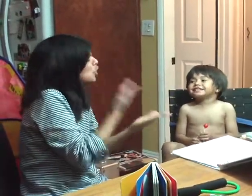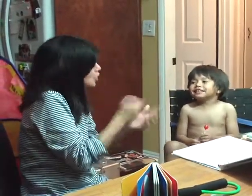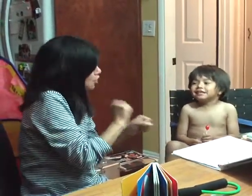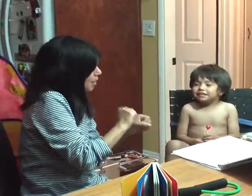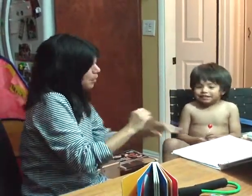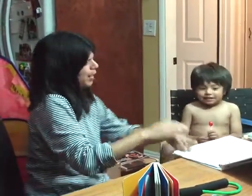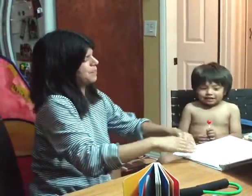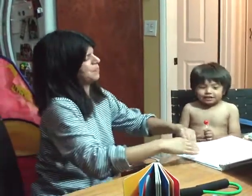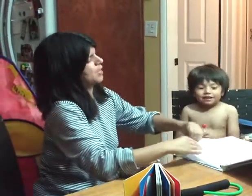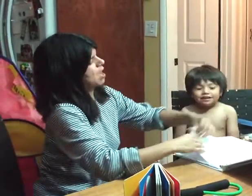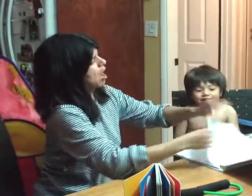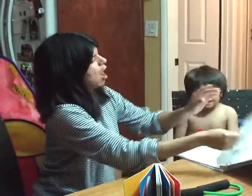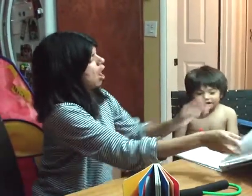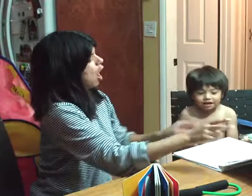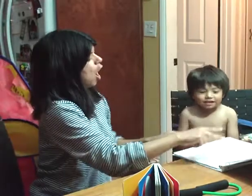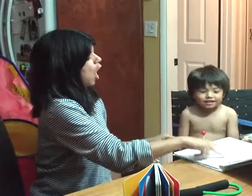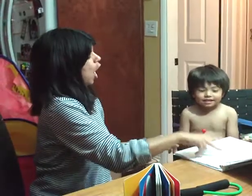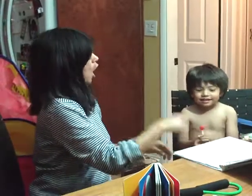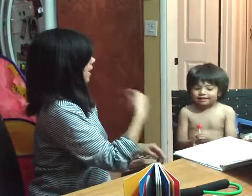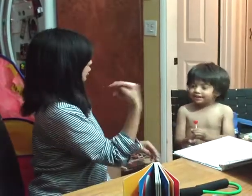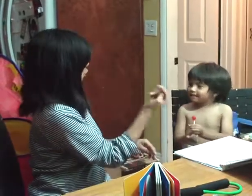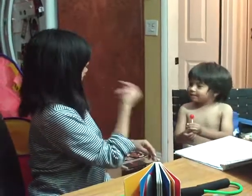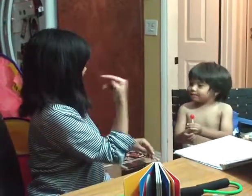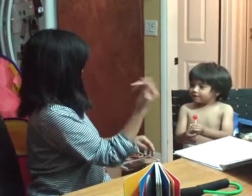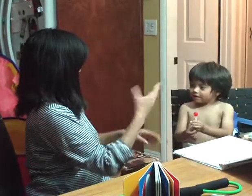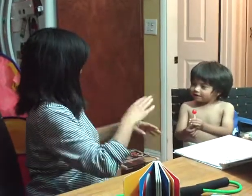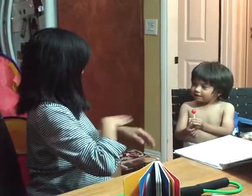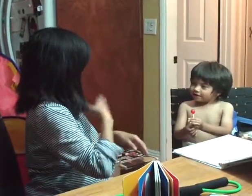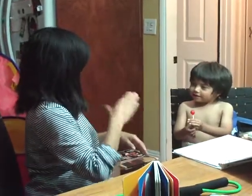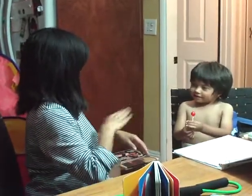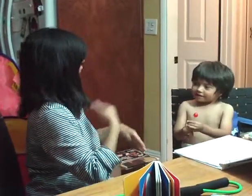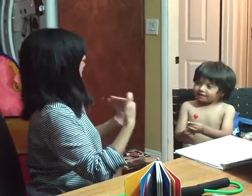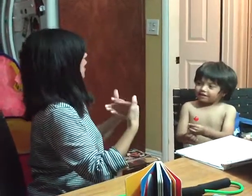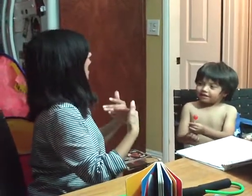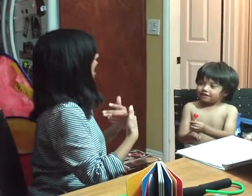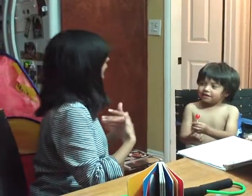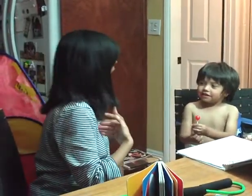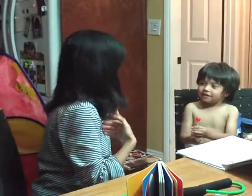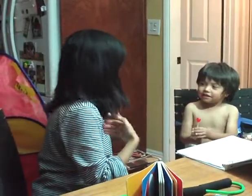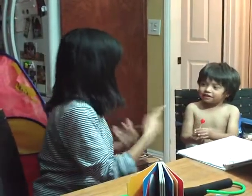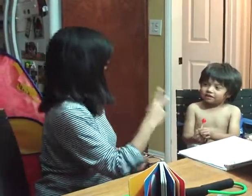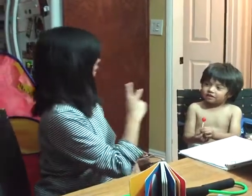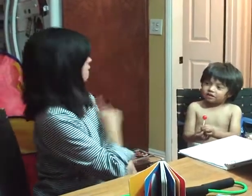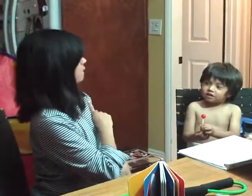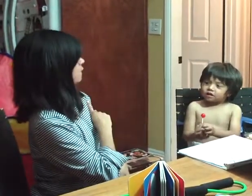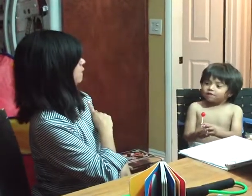Good job. Okay. On Tuesday, Christopher has...